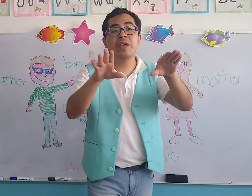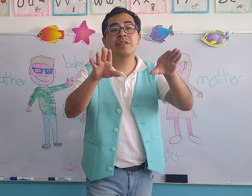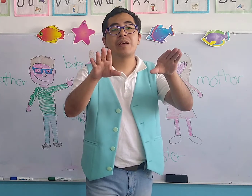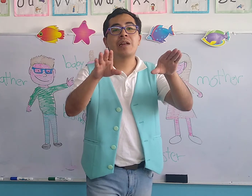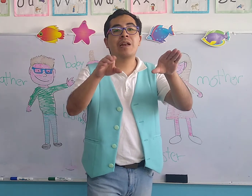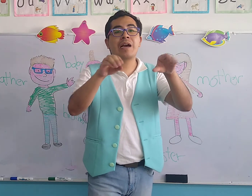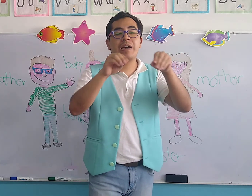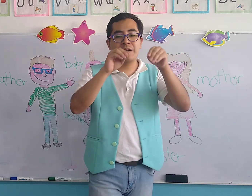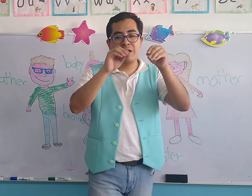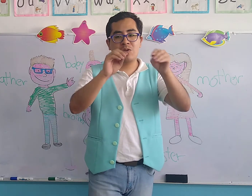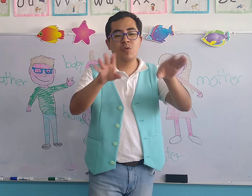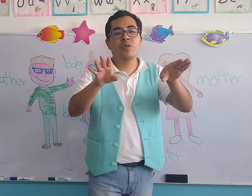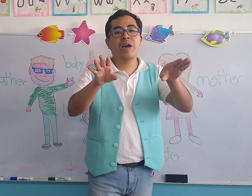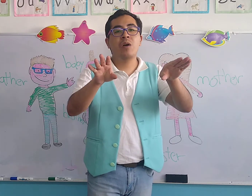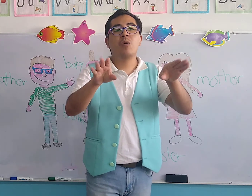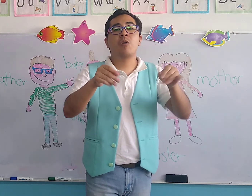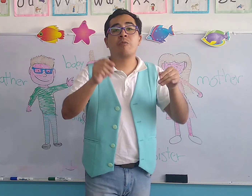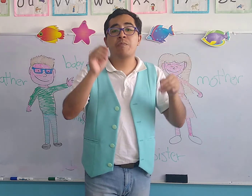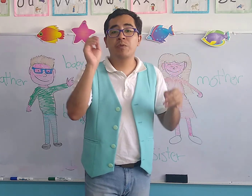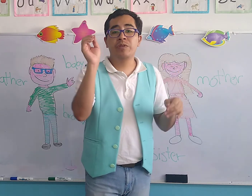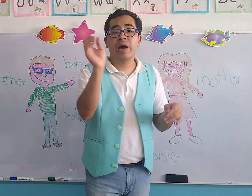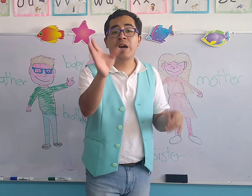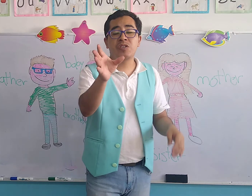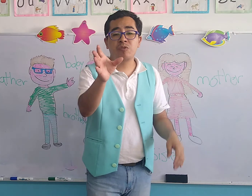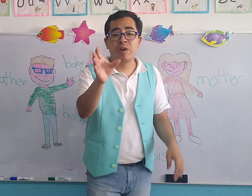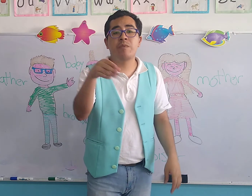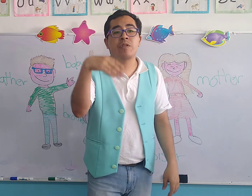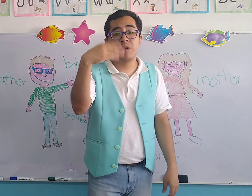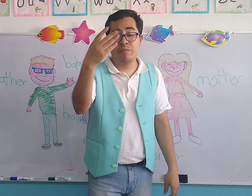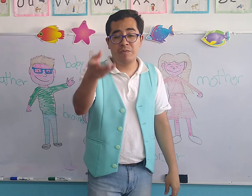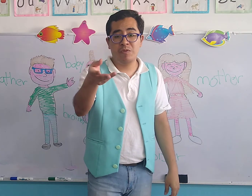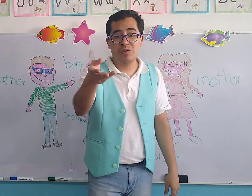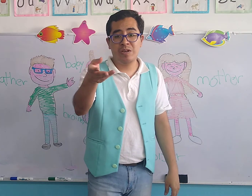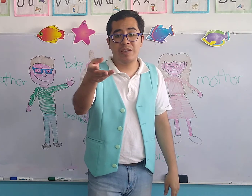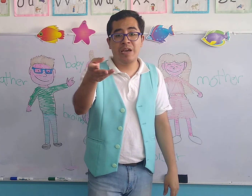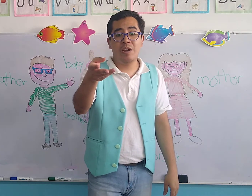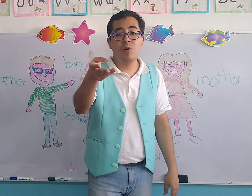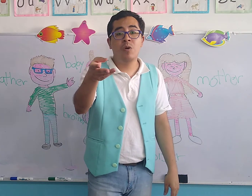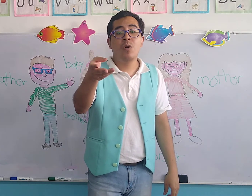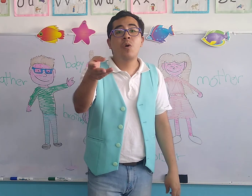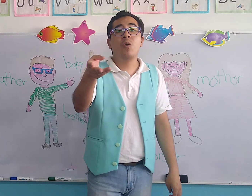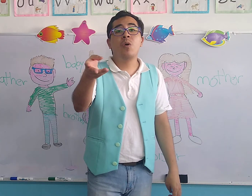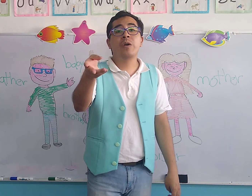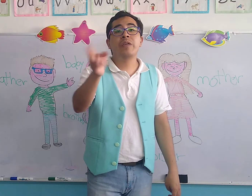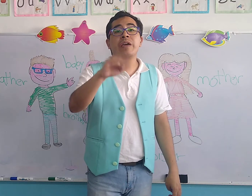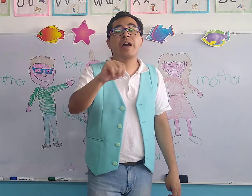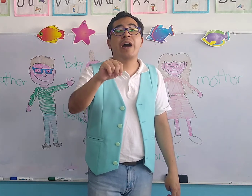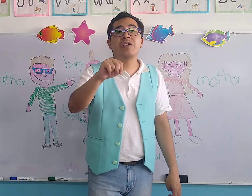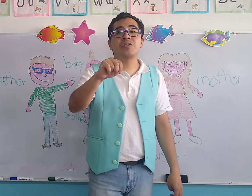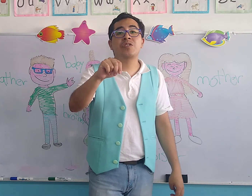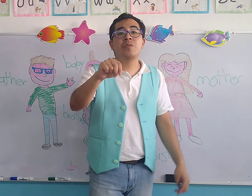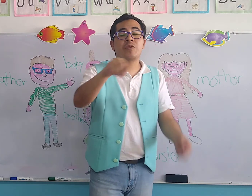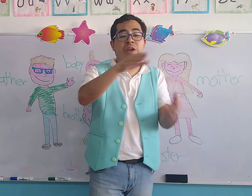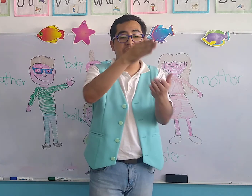meat, la carne cruda, or we put the ice cream, o donde ponemos el hielo, or the ice cube